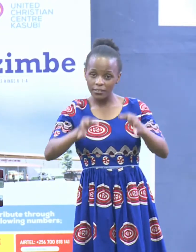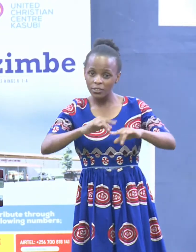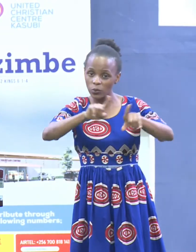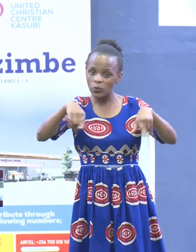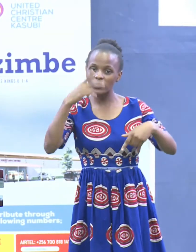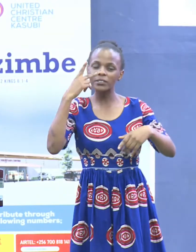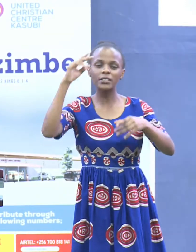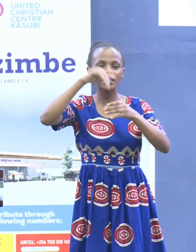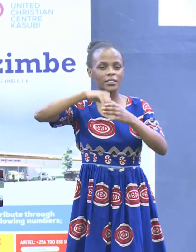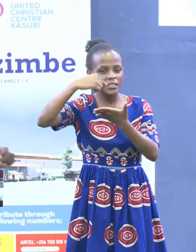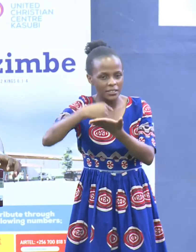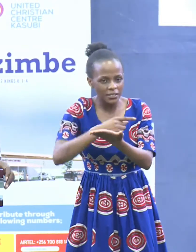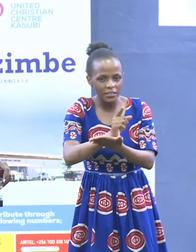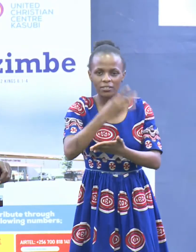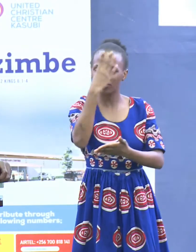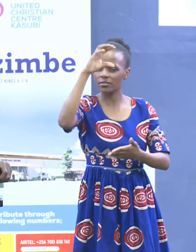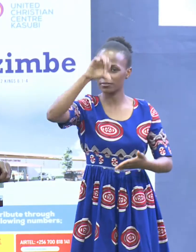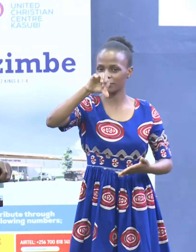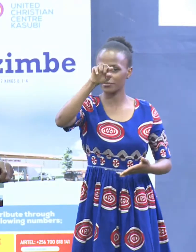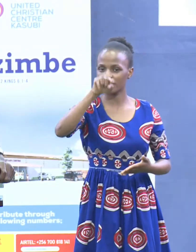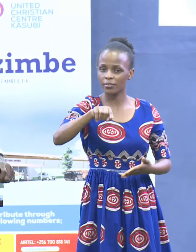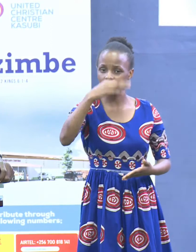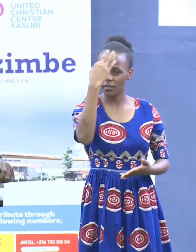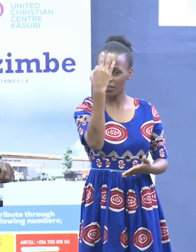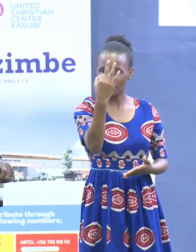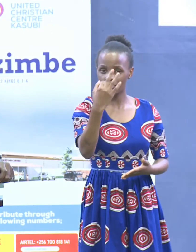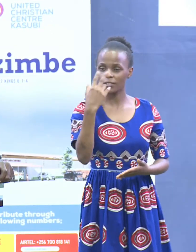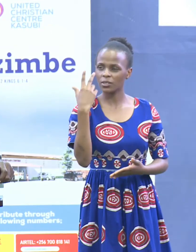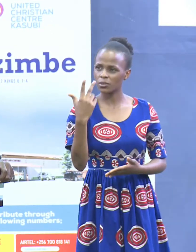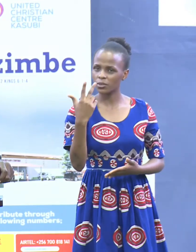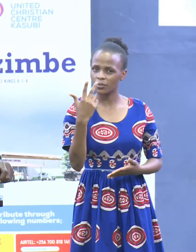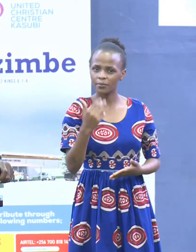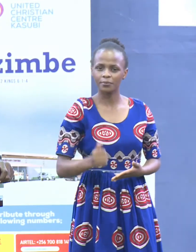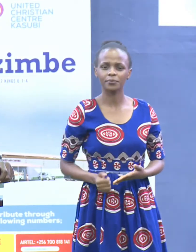and the things we've seen in Genesis chapter